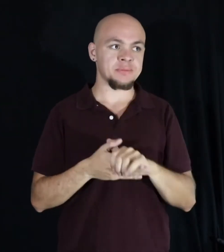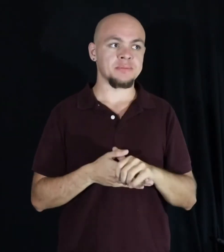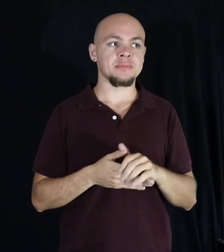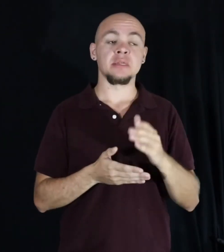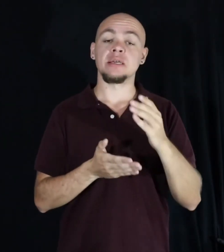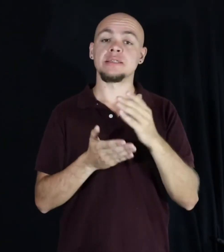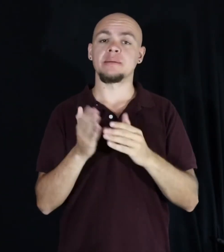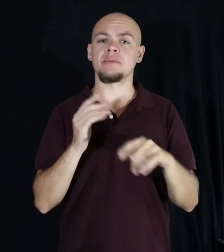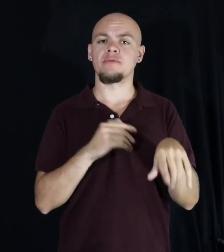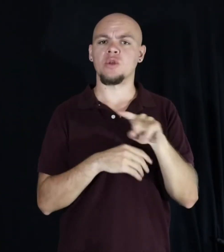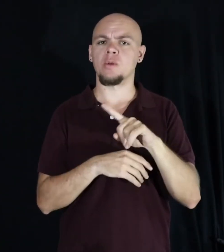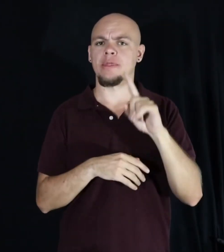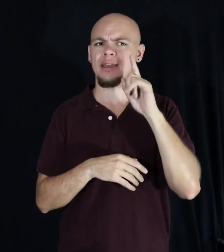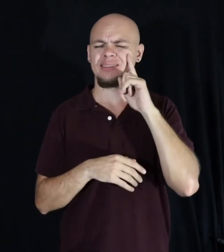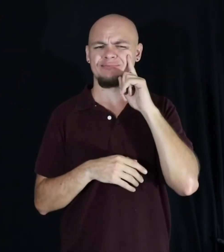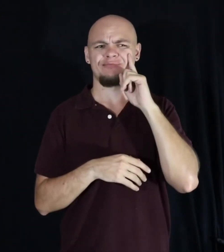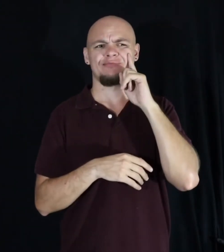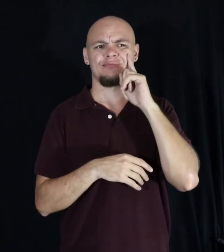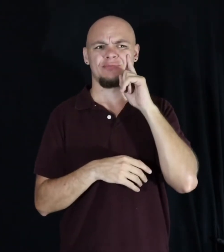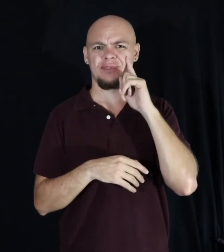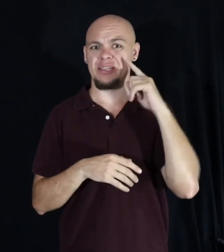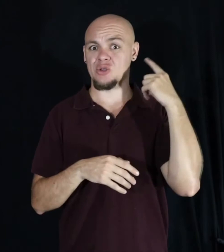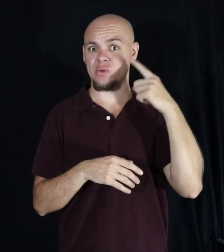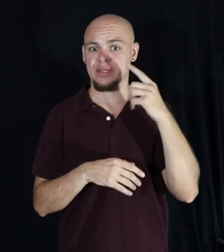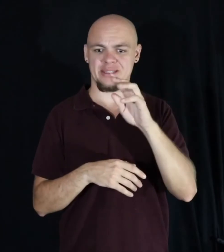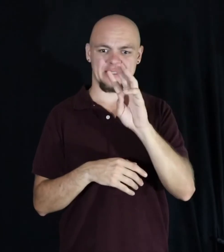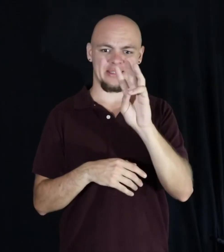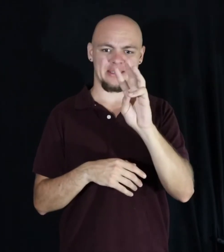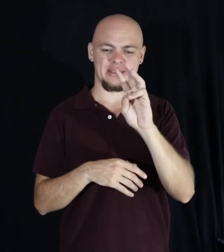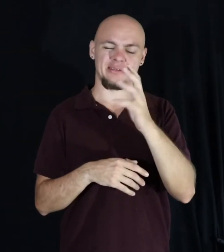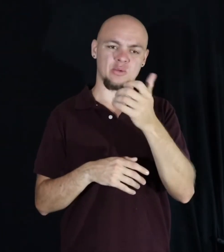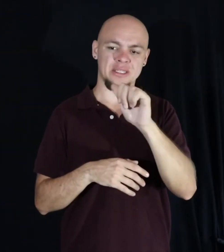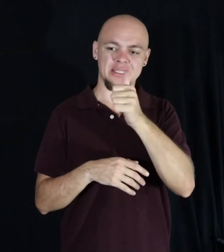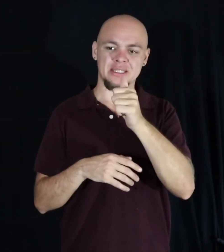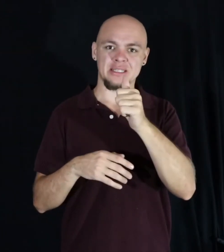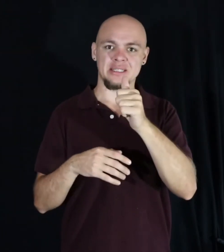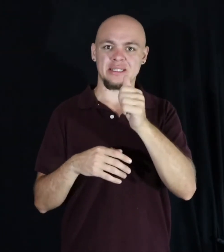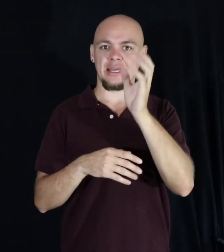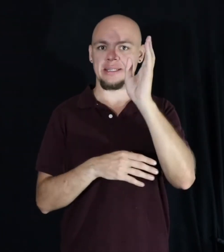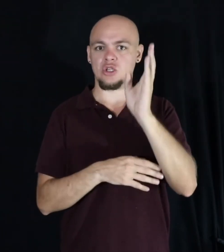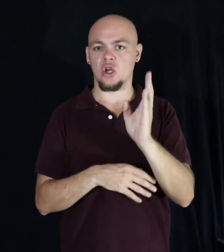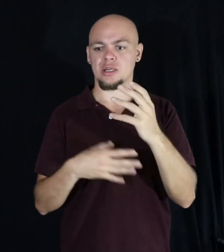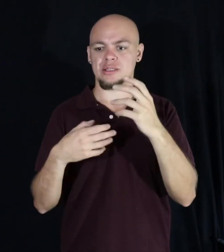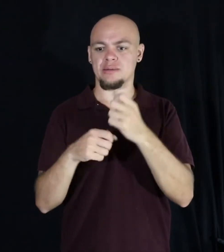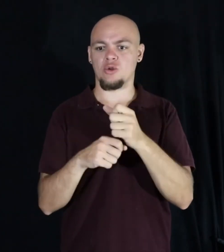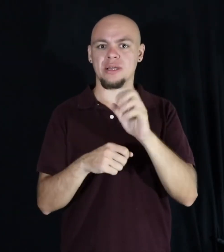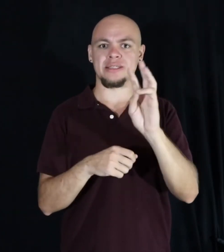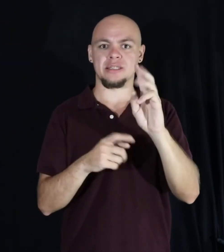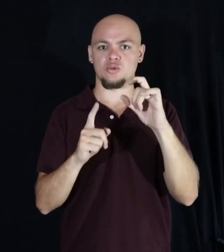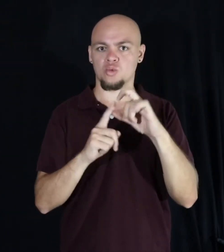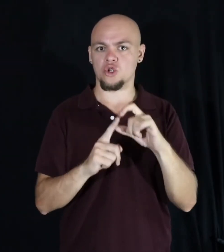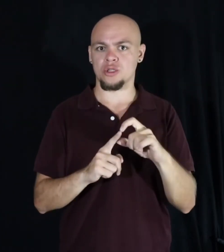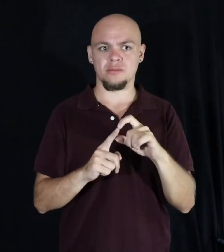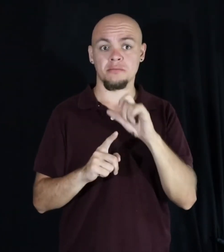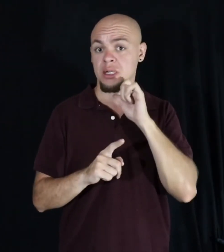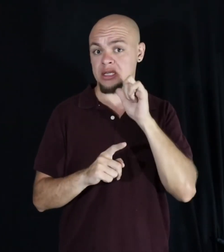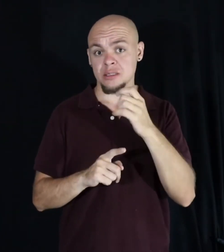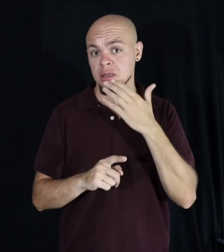Some of you might actually right now be thinking it's downright crazy to have 10 TED Talks summarized into just 6 words. But it's actually